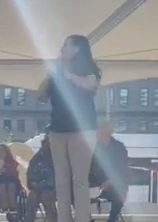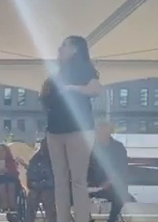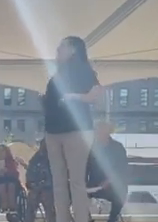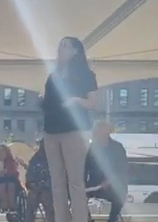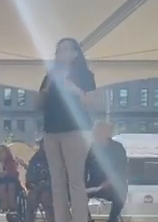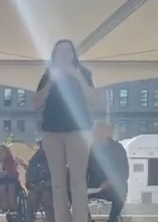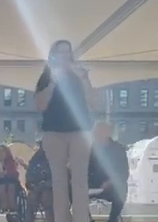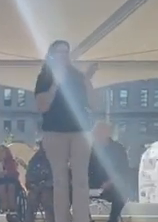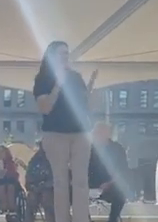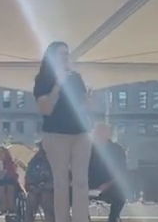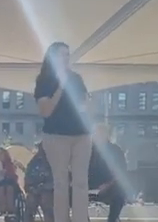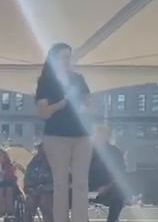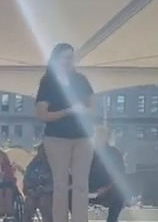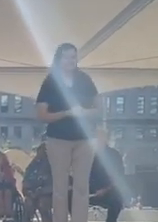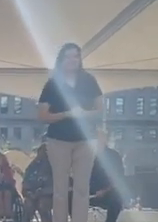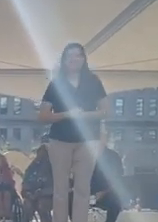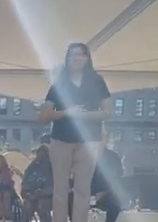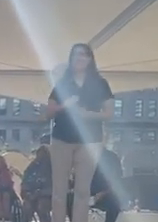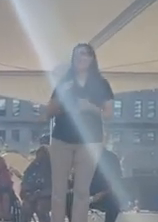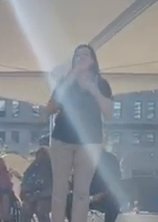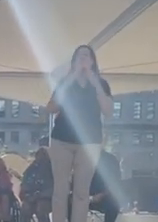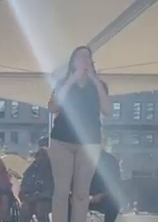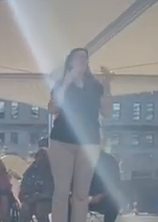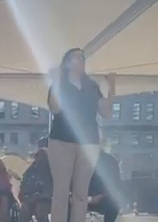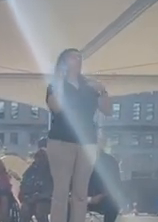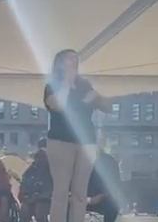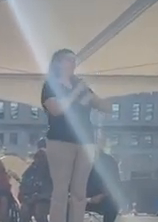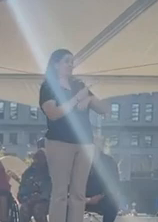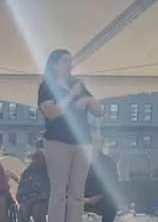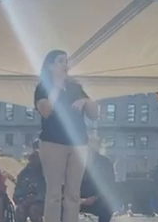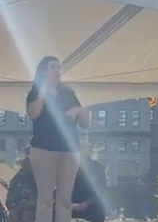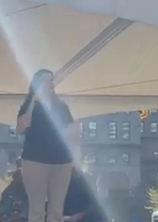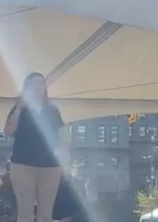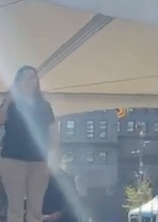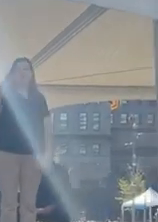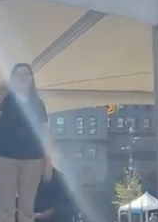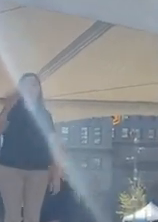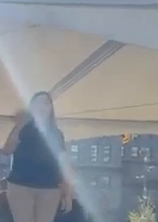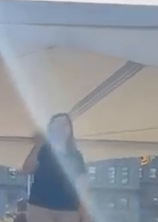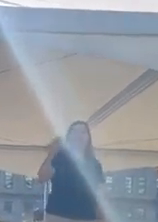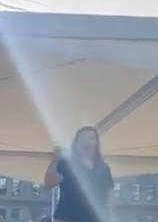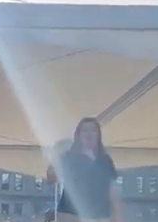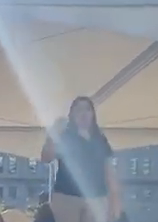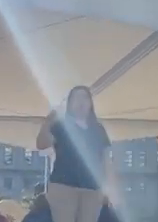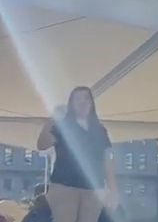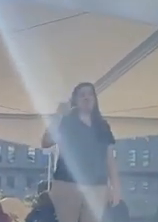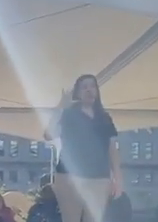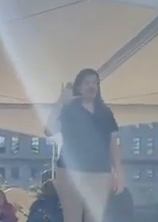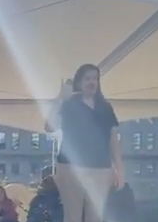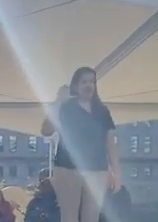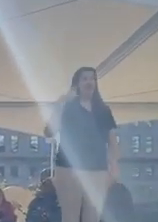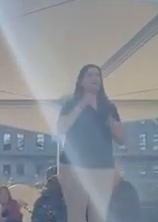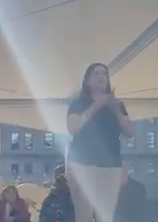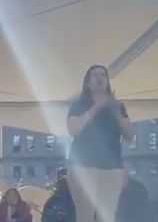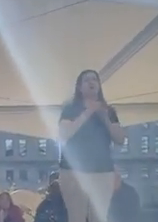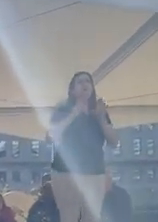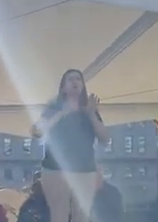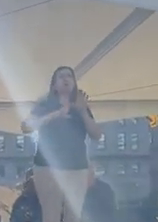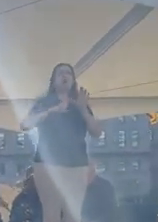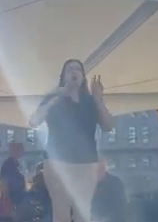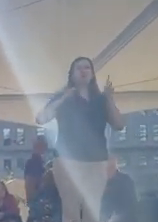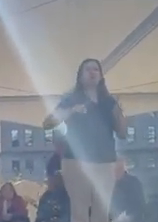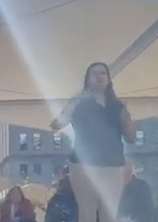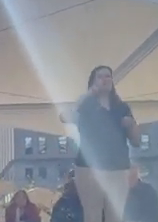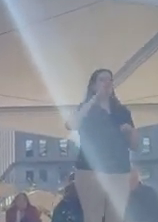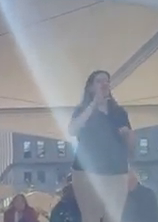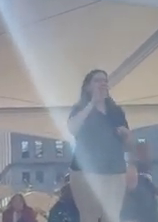Thank you, Chris. And thank you today to Vanessa Pesic, who is the chair of the